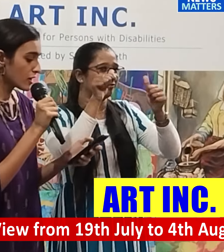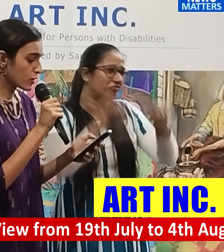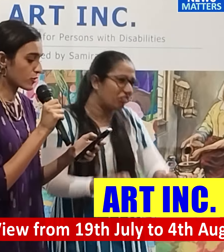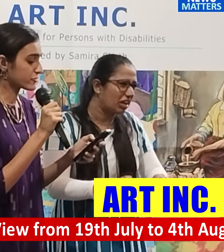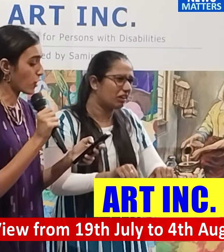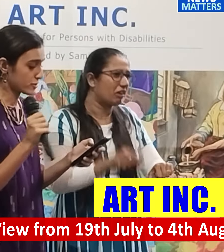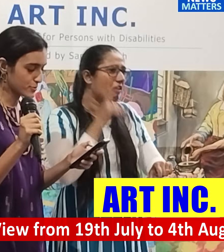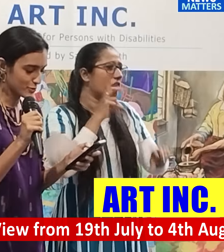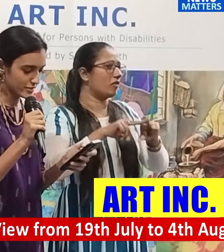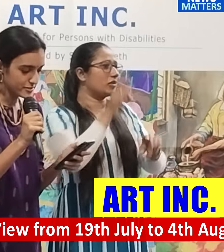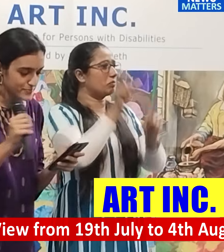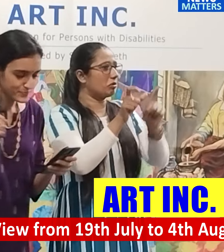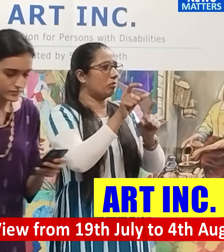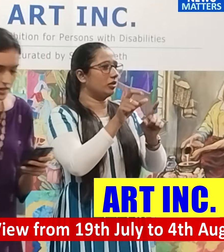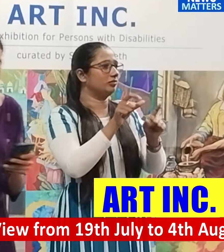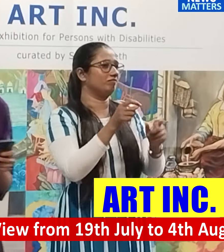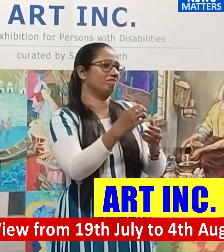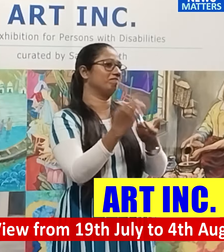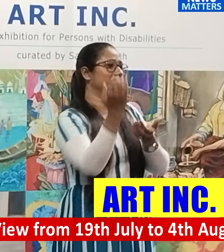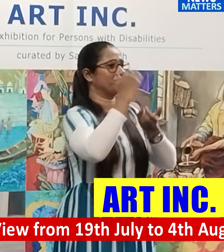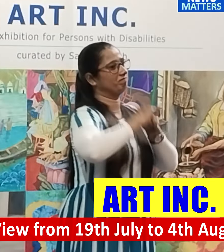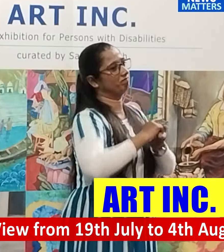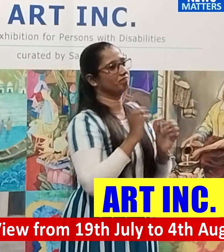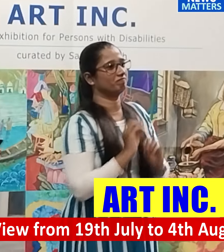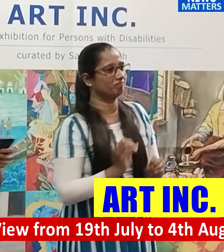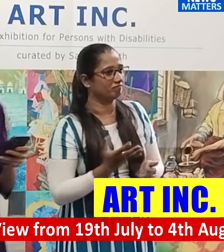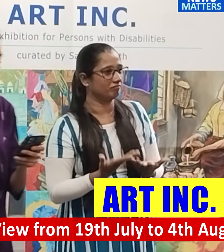people who have contributed.